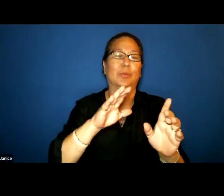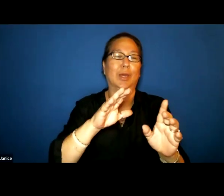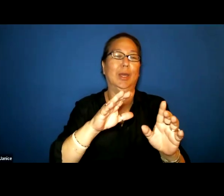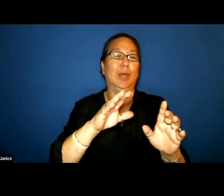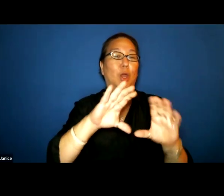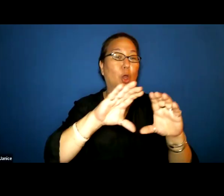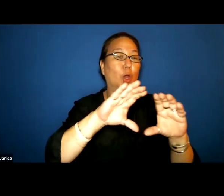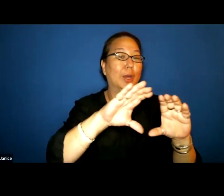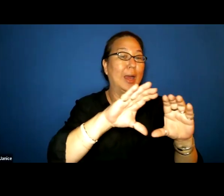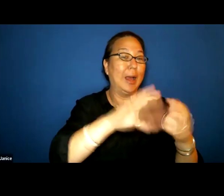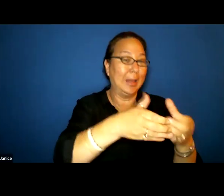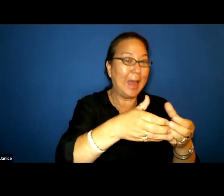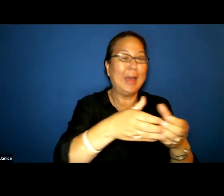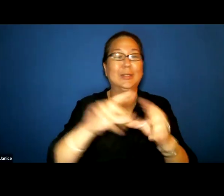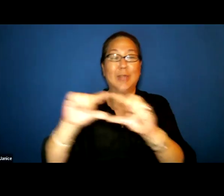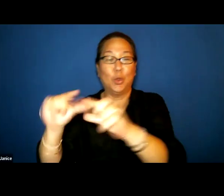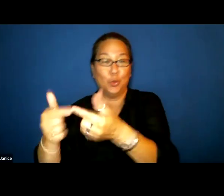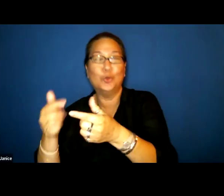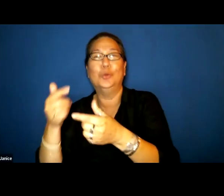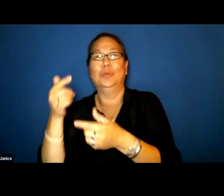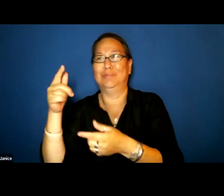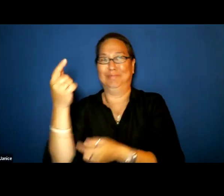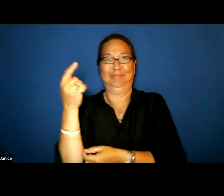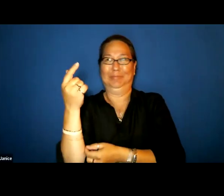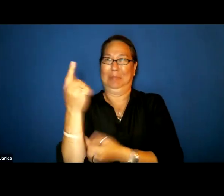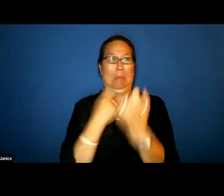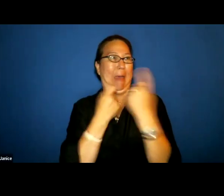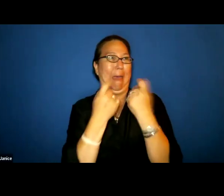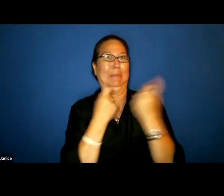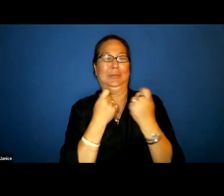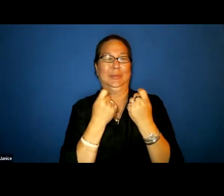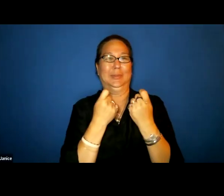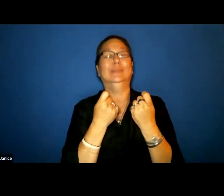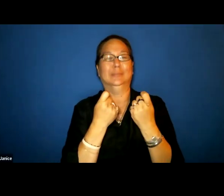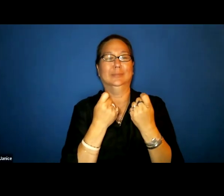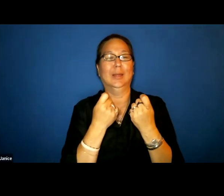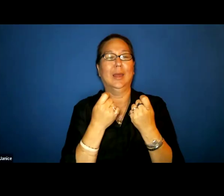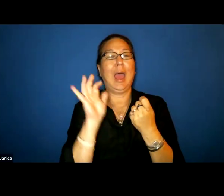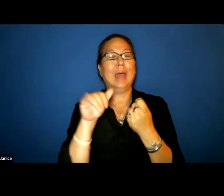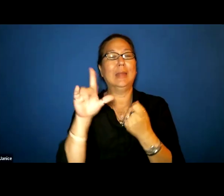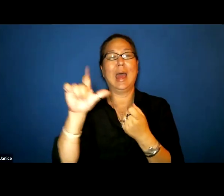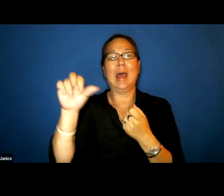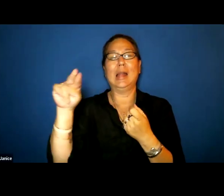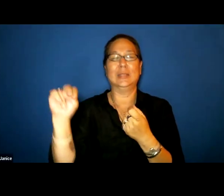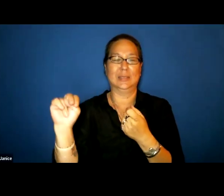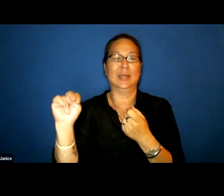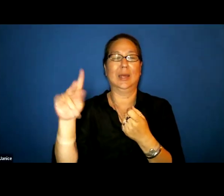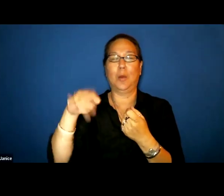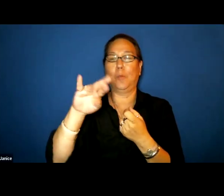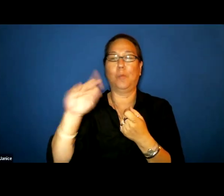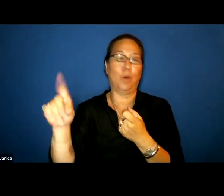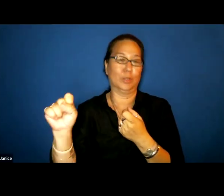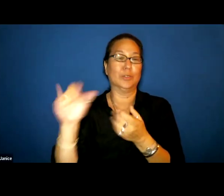me. They were just delighted. I mean, remember, Ellison Parks is a school for 3 to 8-year-olds. And when you're interrogated by